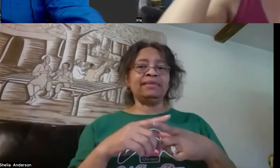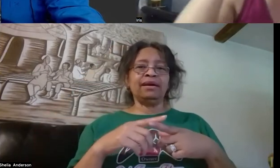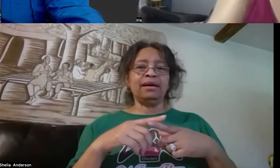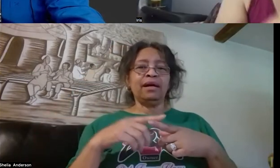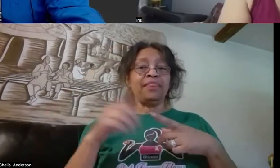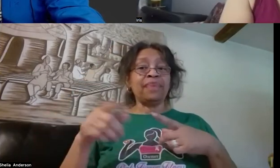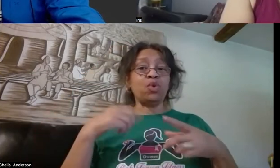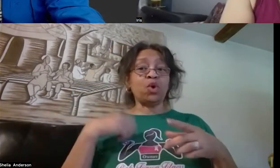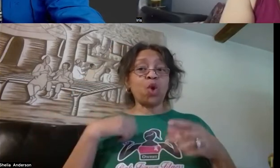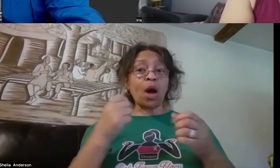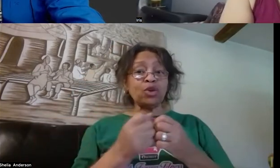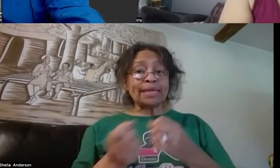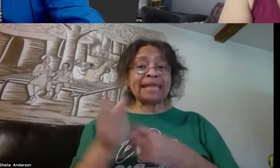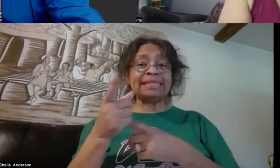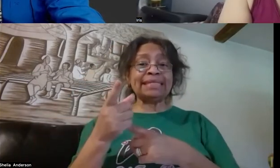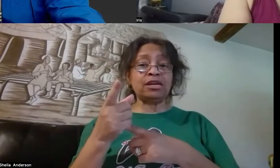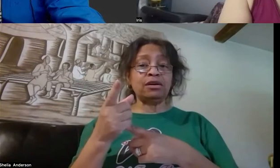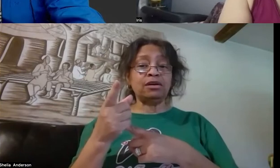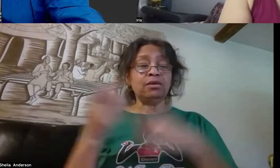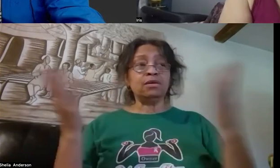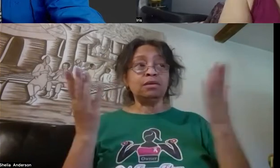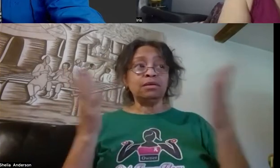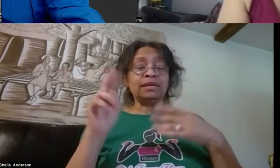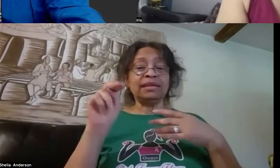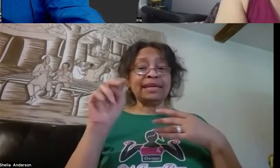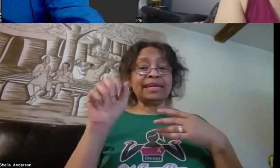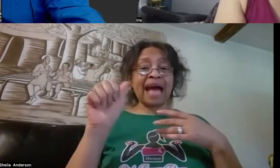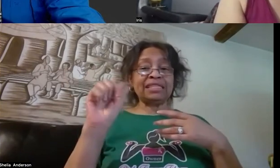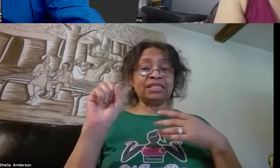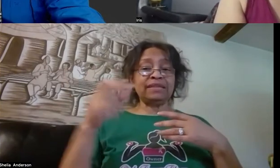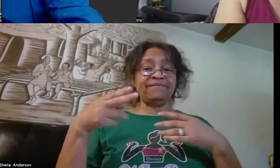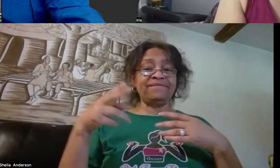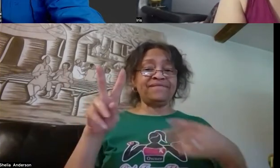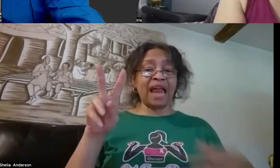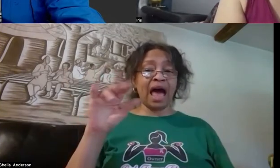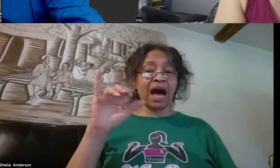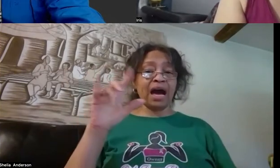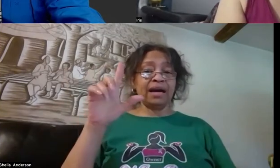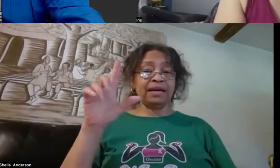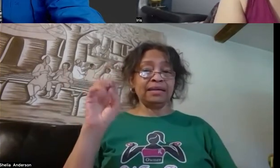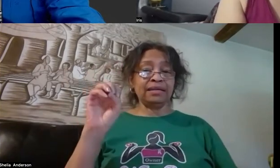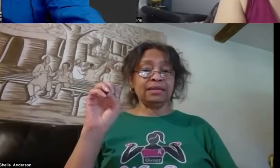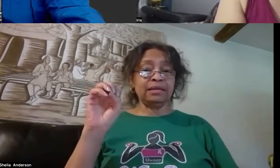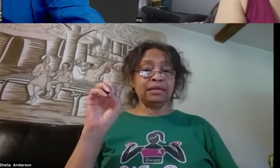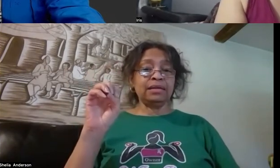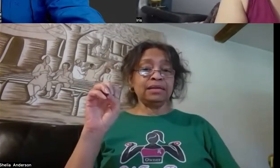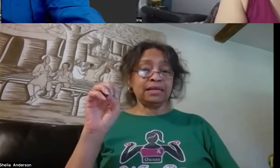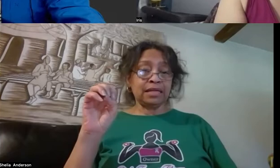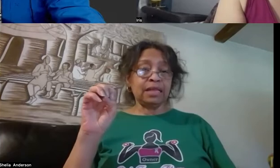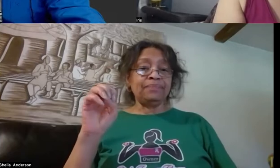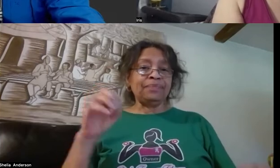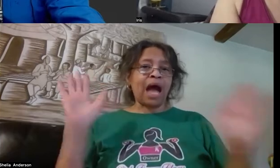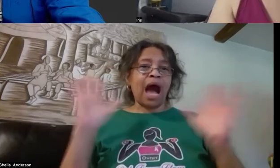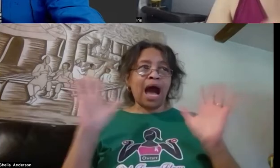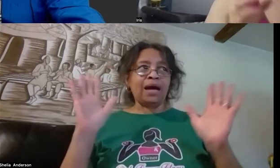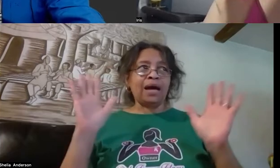Then they will go to next year. Next the better. Nashville.